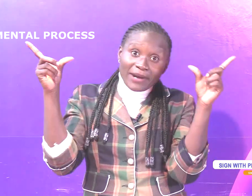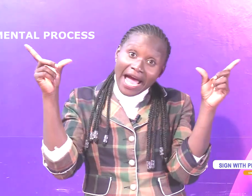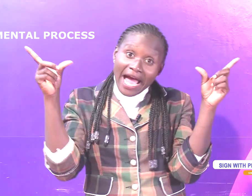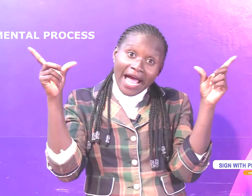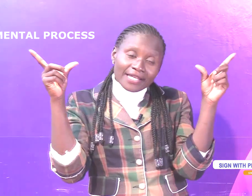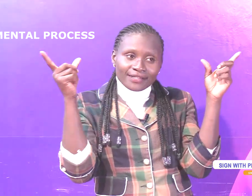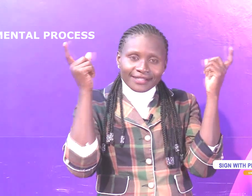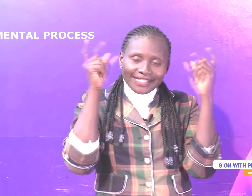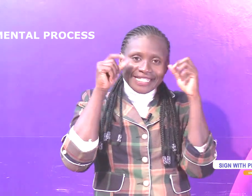surprise,